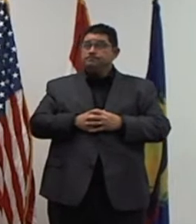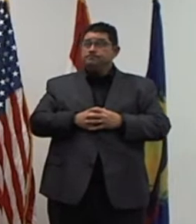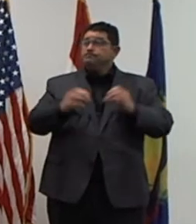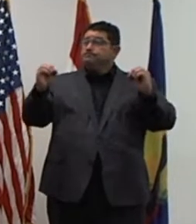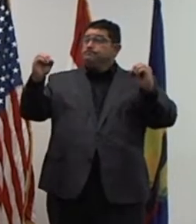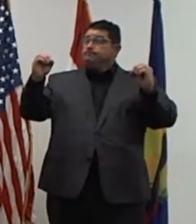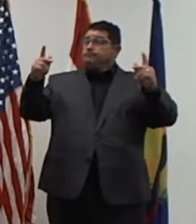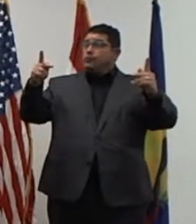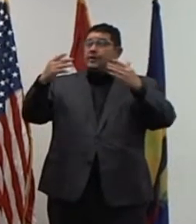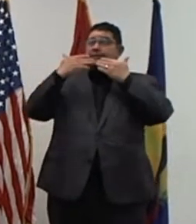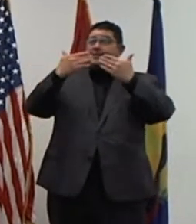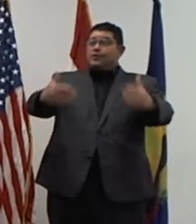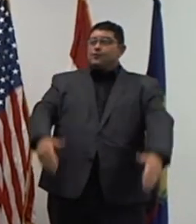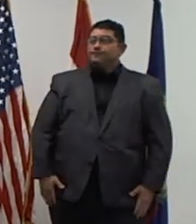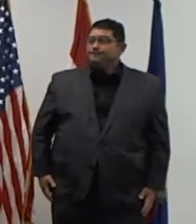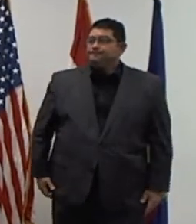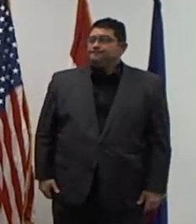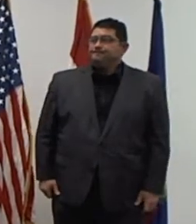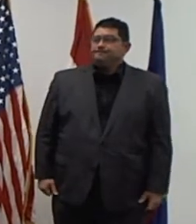Okay, thank you.